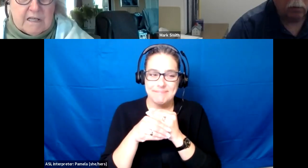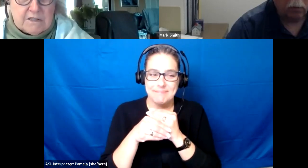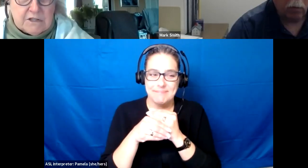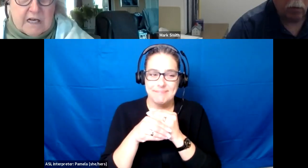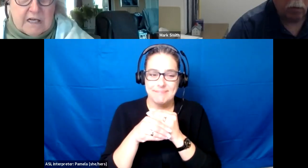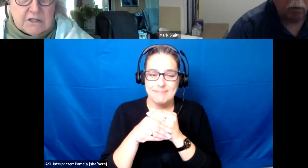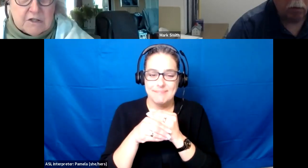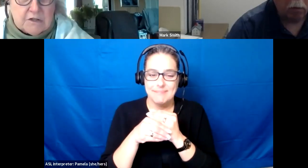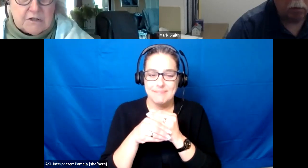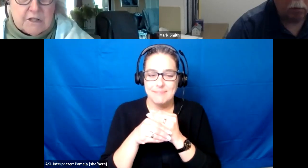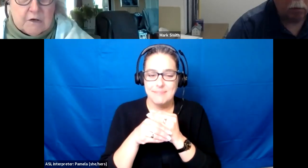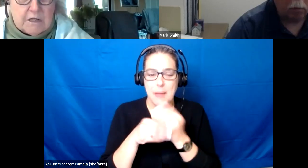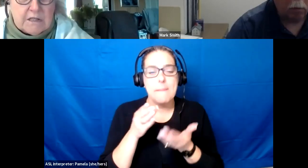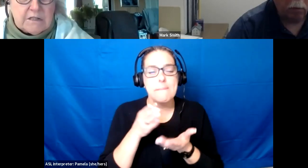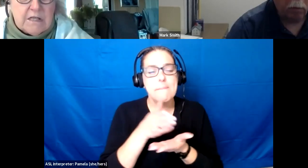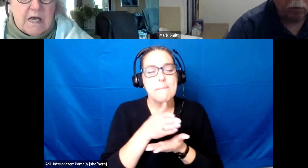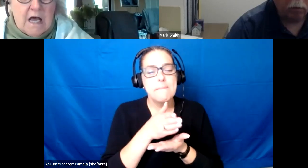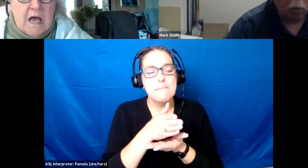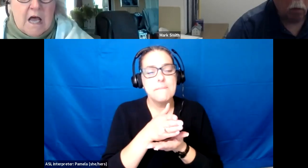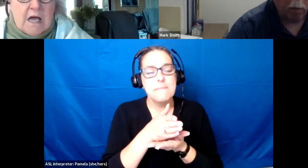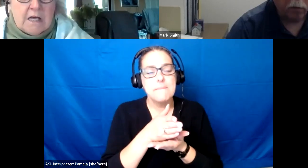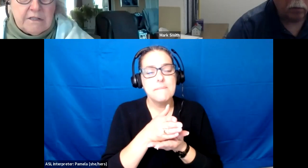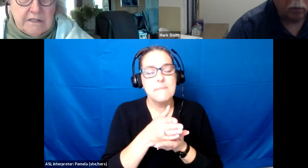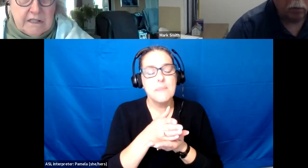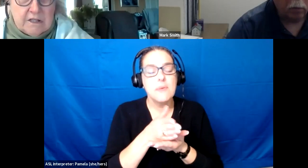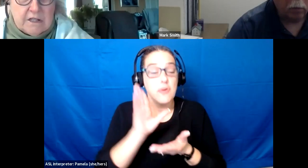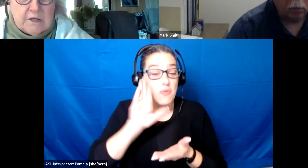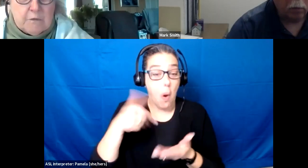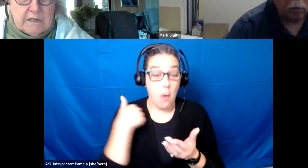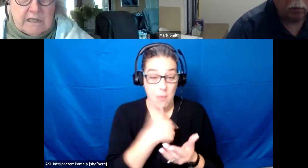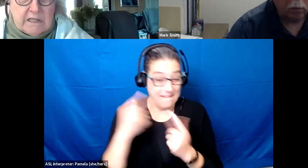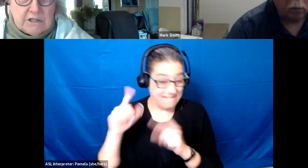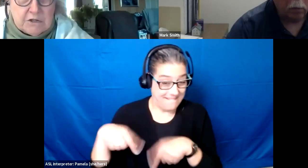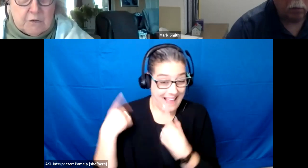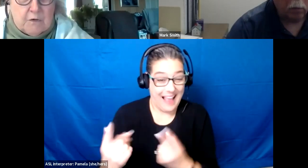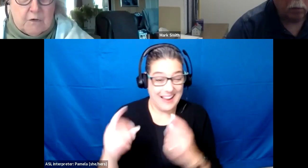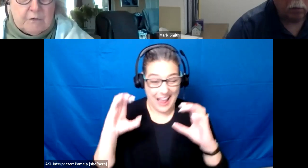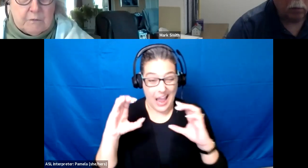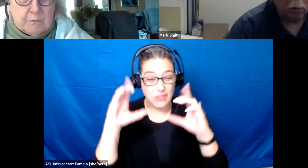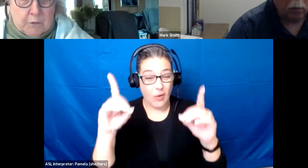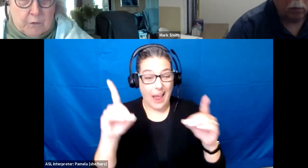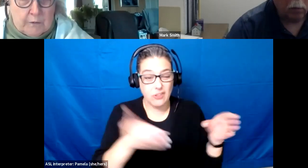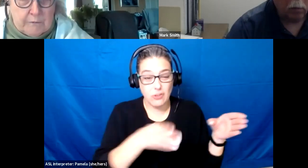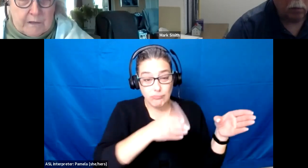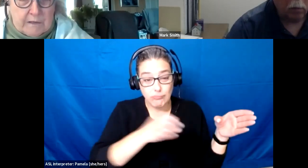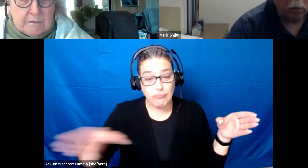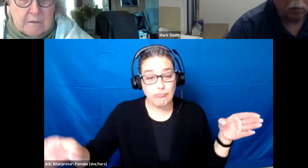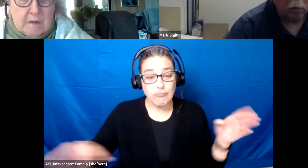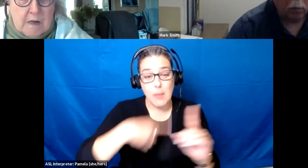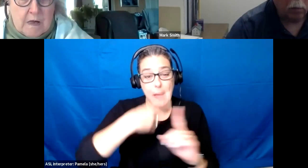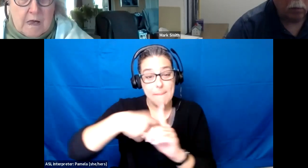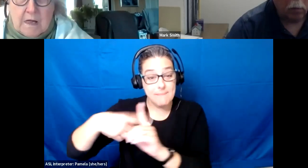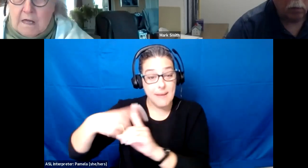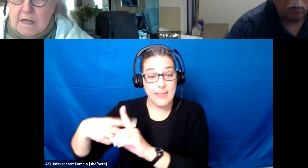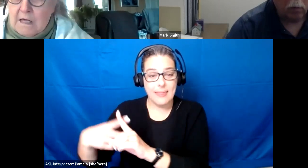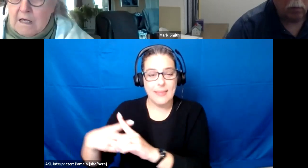pieces of the educational series dealing with the issue of employment.